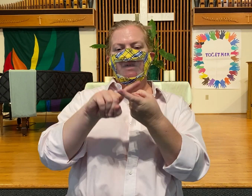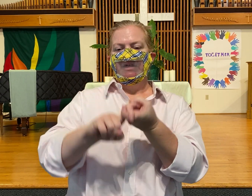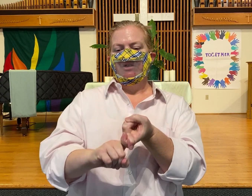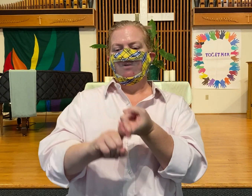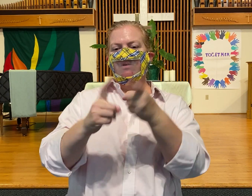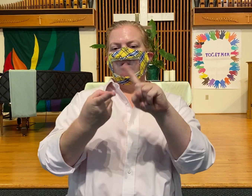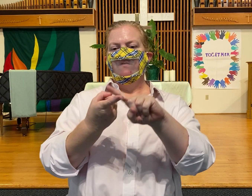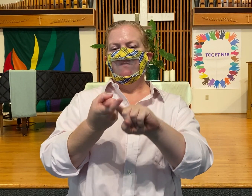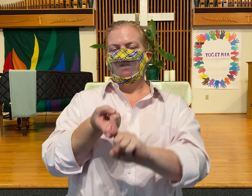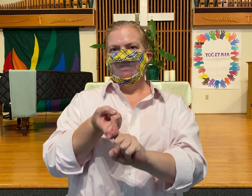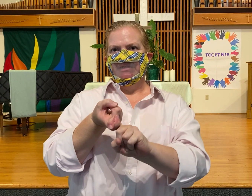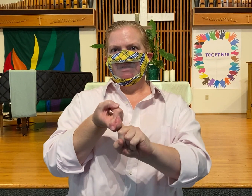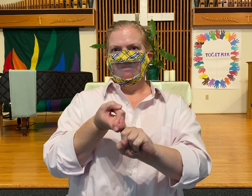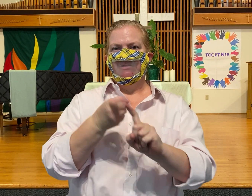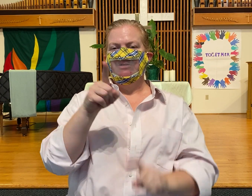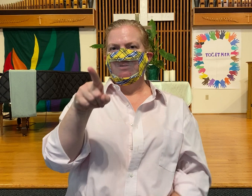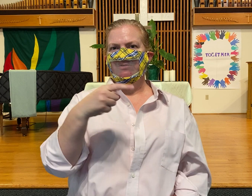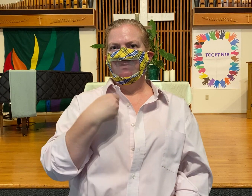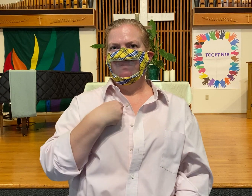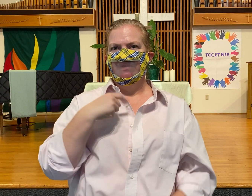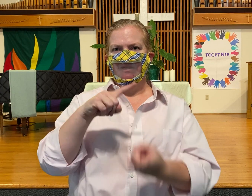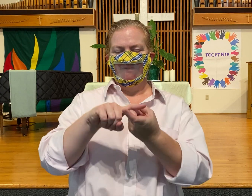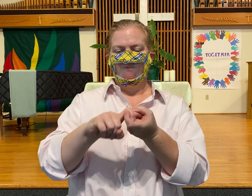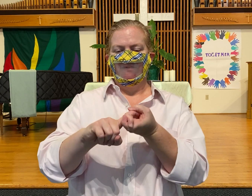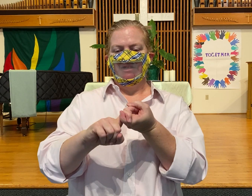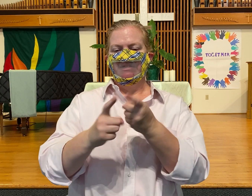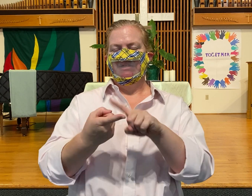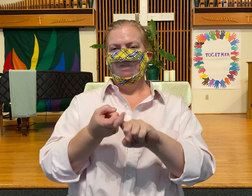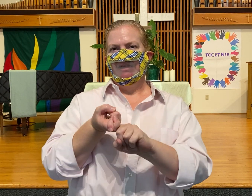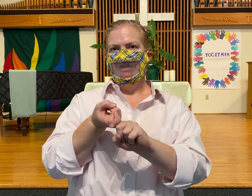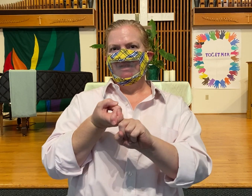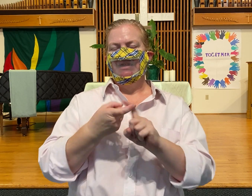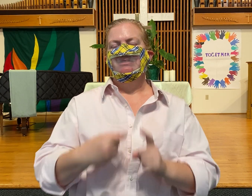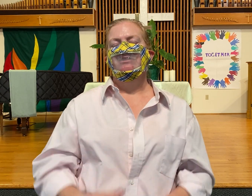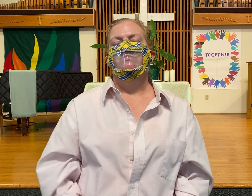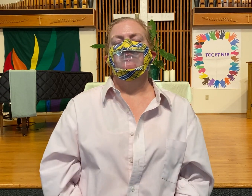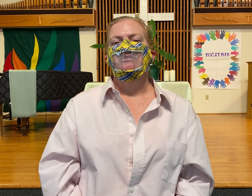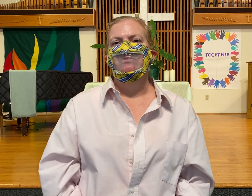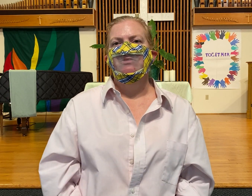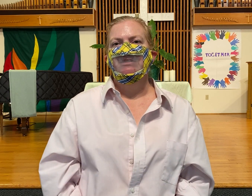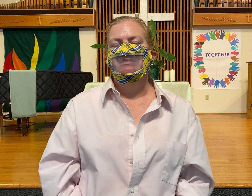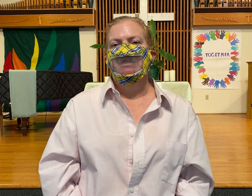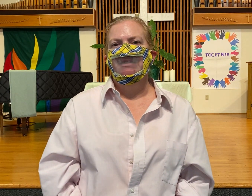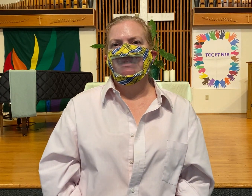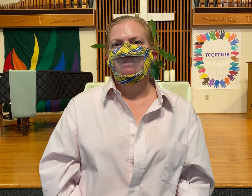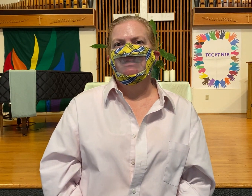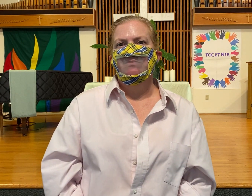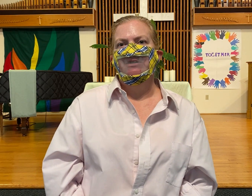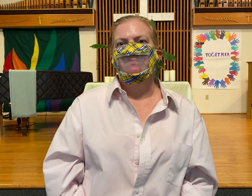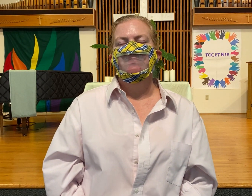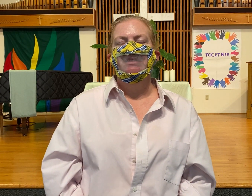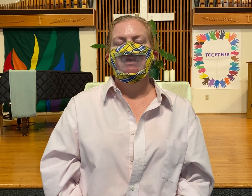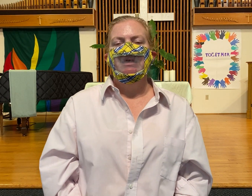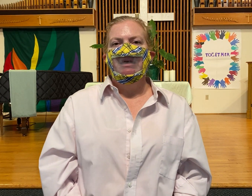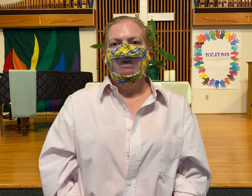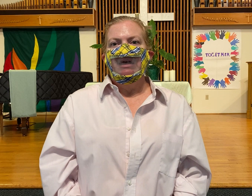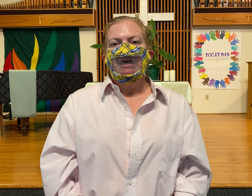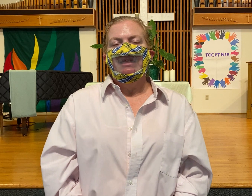and you are friends. You, me, friends. That's a good one too. You could sign that to someone. And then